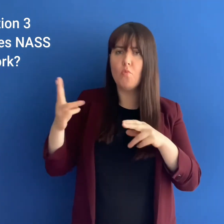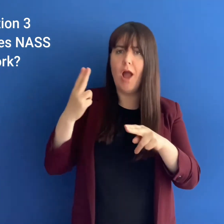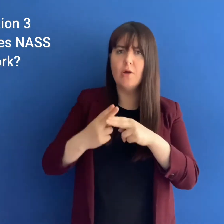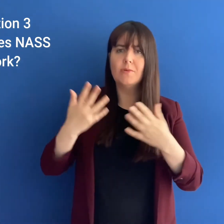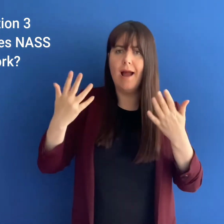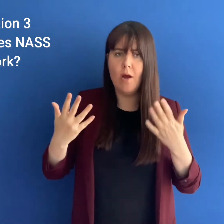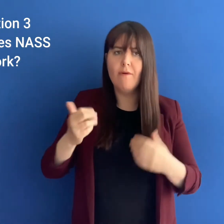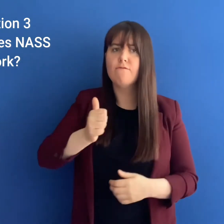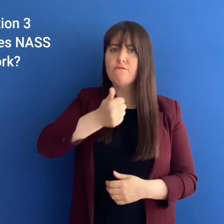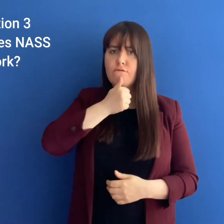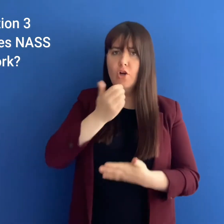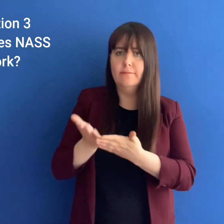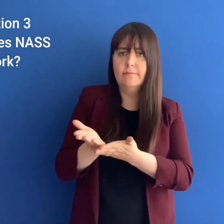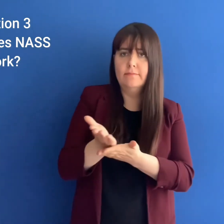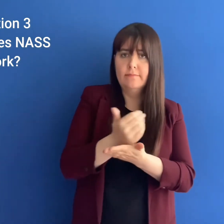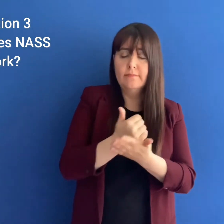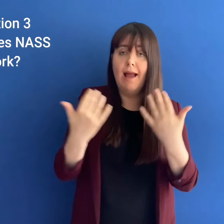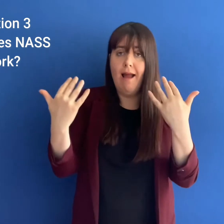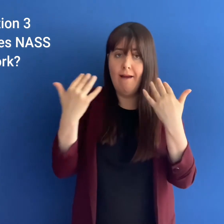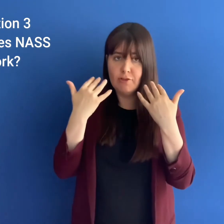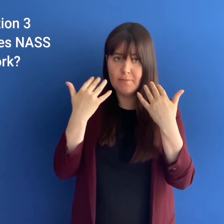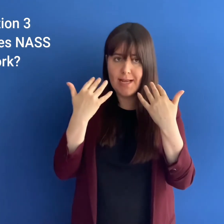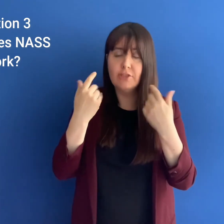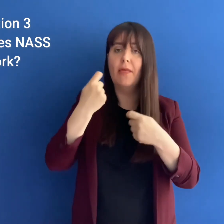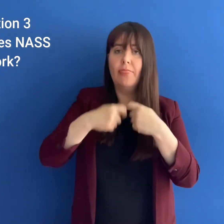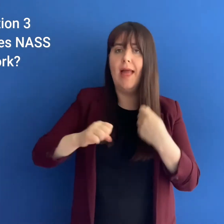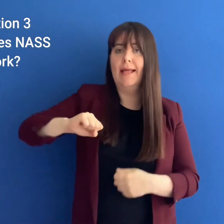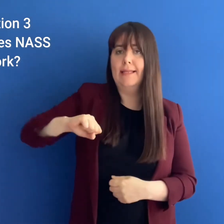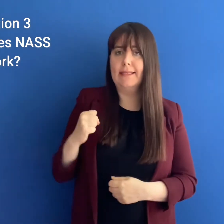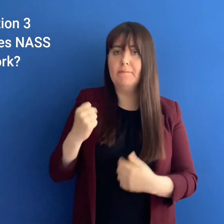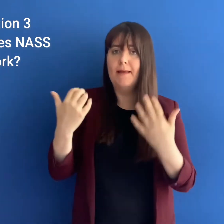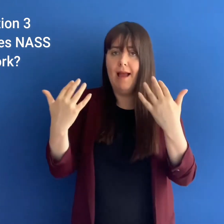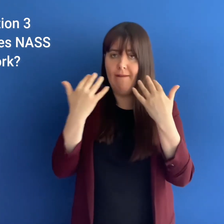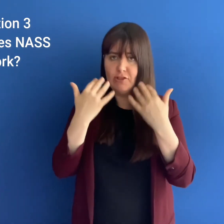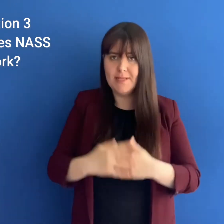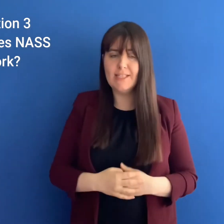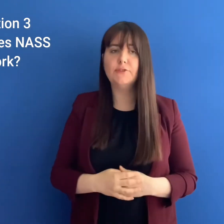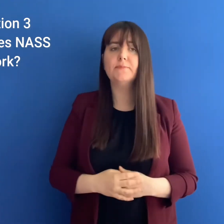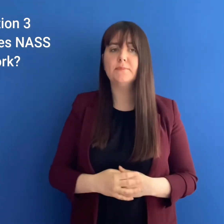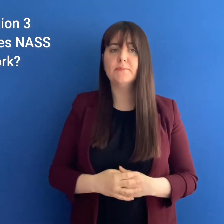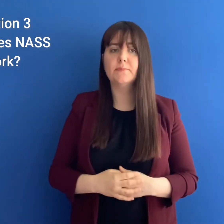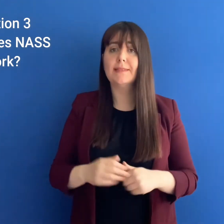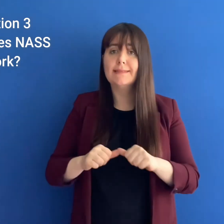The NASS system works by collecting information and then storing that